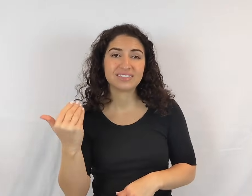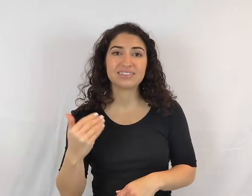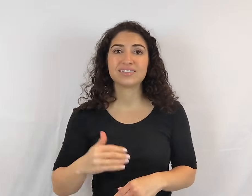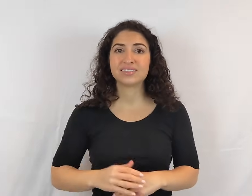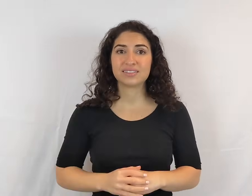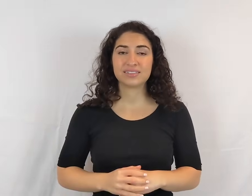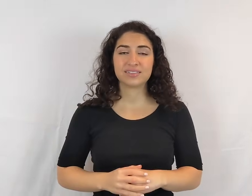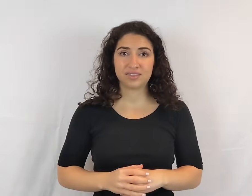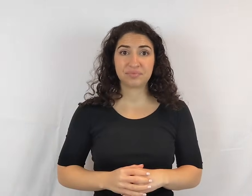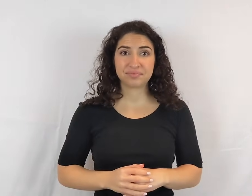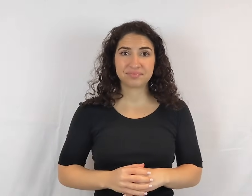2015,